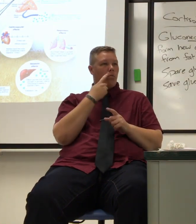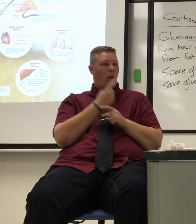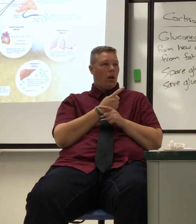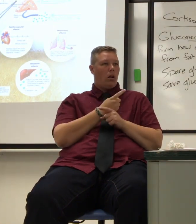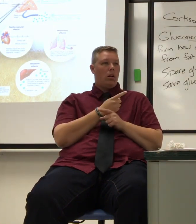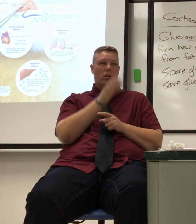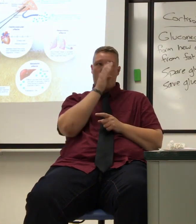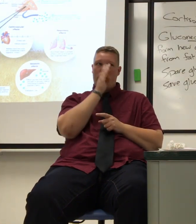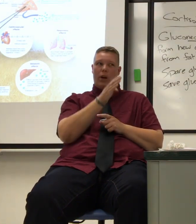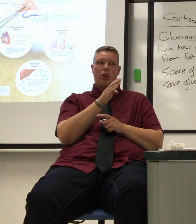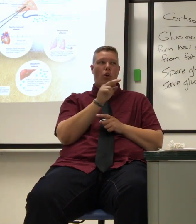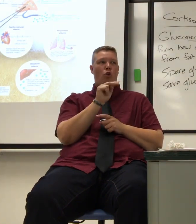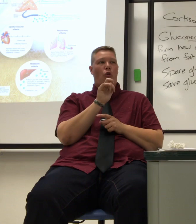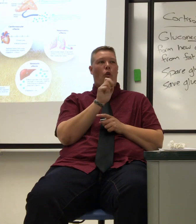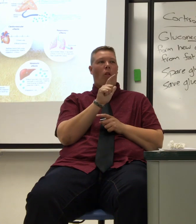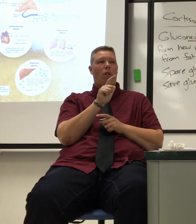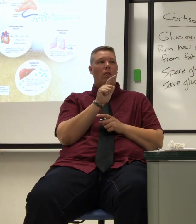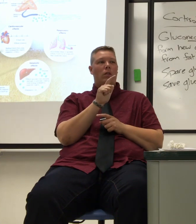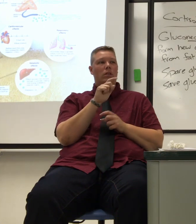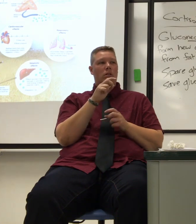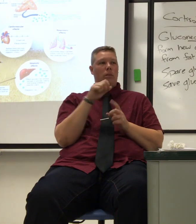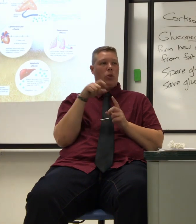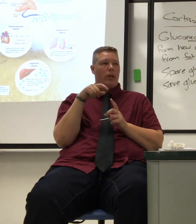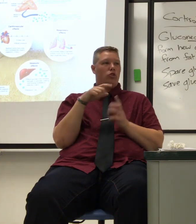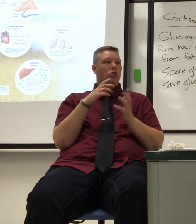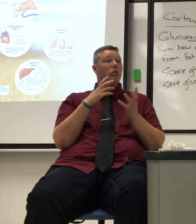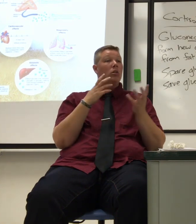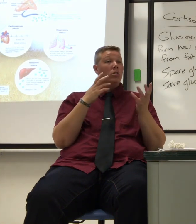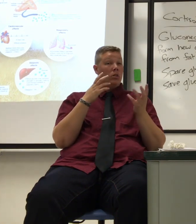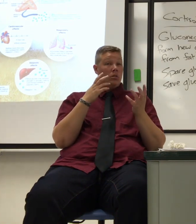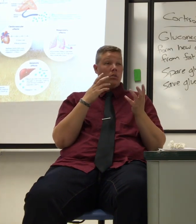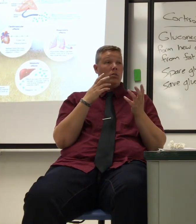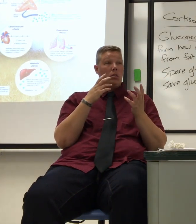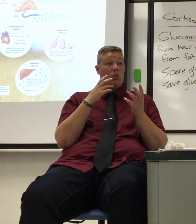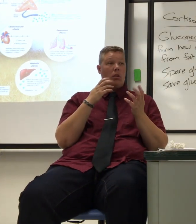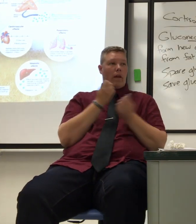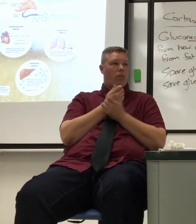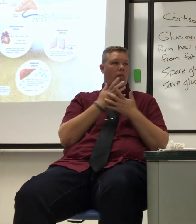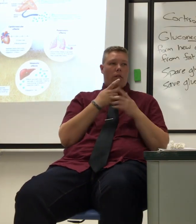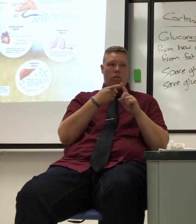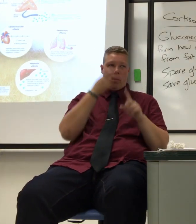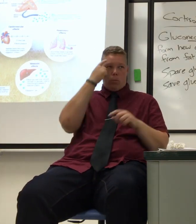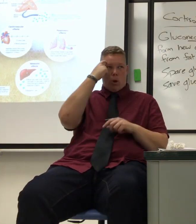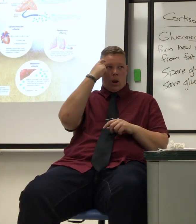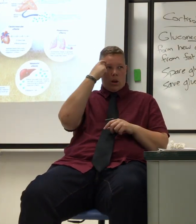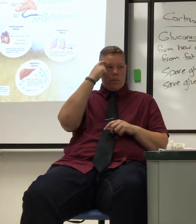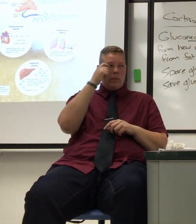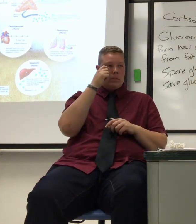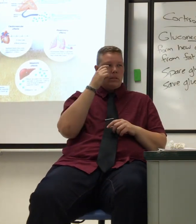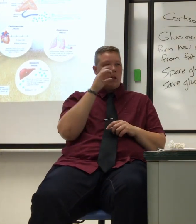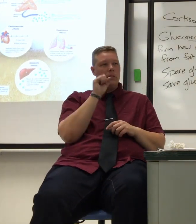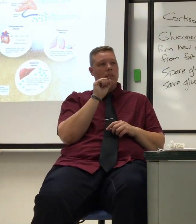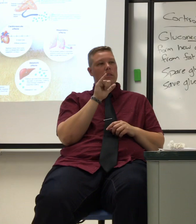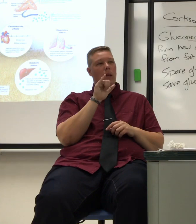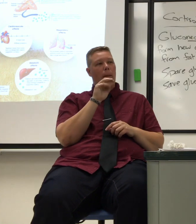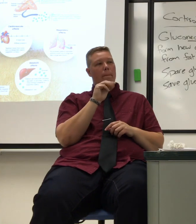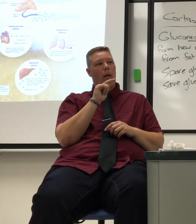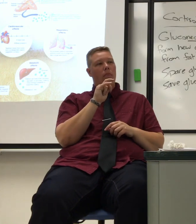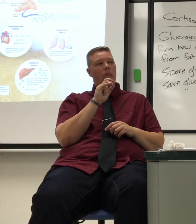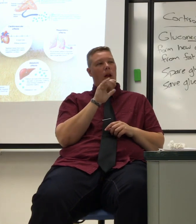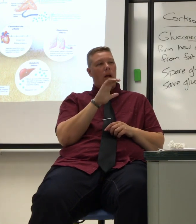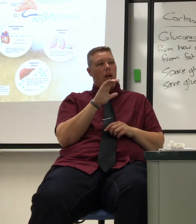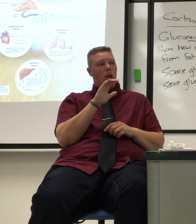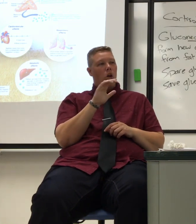A direct neural stimulation. So it comes from, everything comes from the brain. This is the sympathetic nervous system. There's the